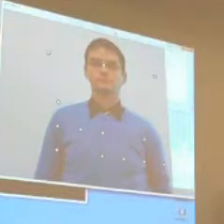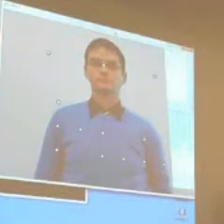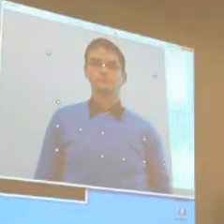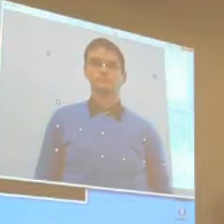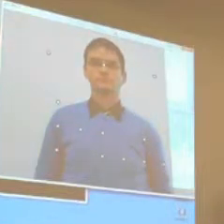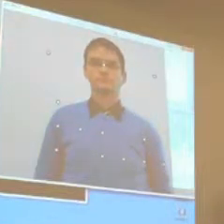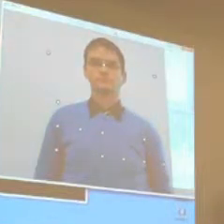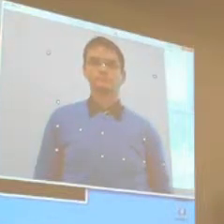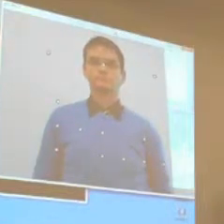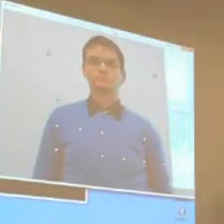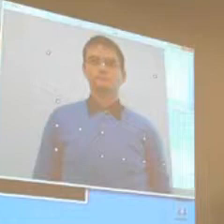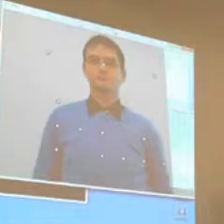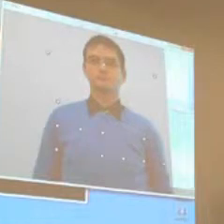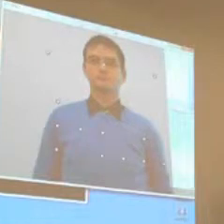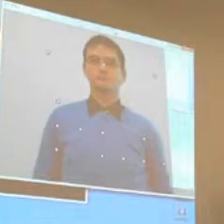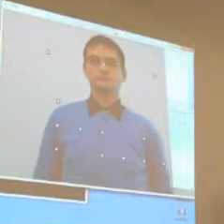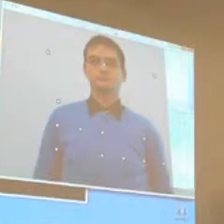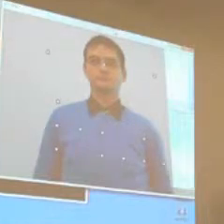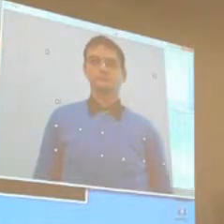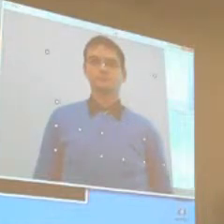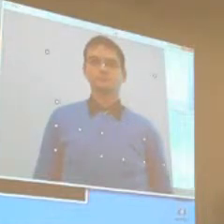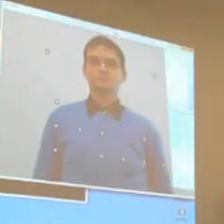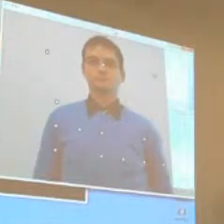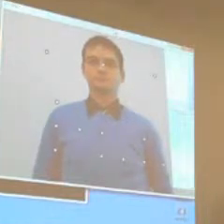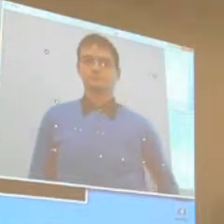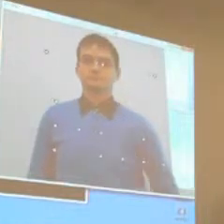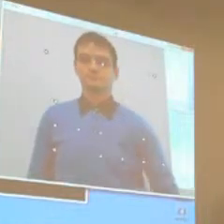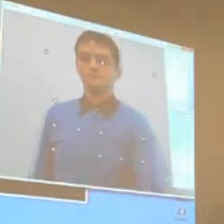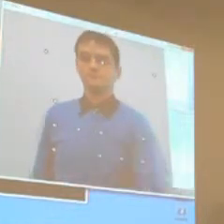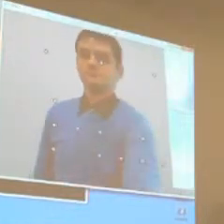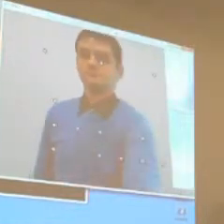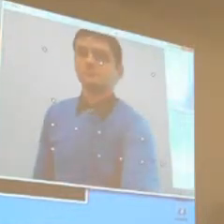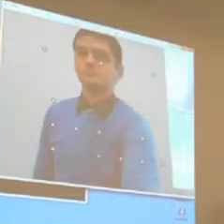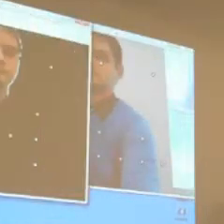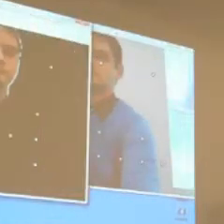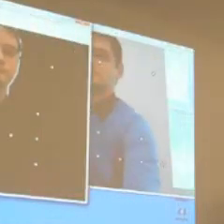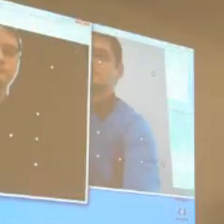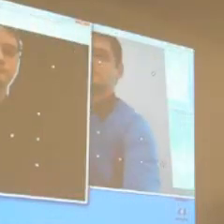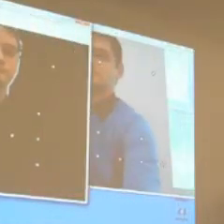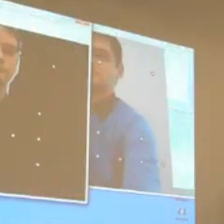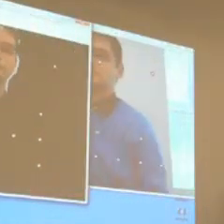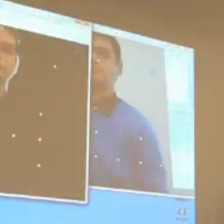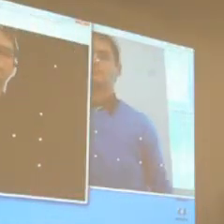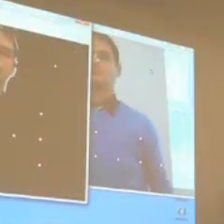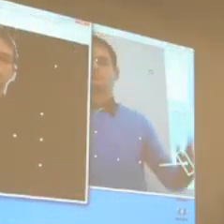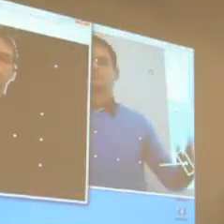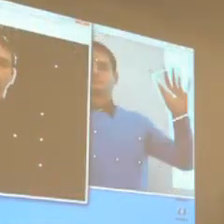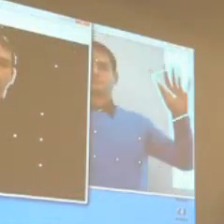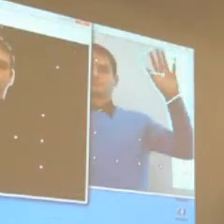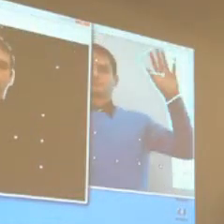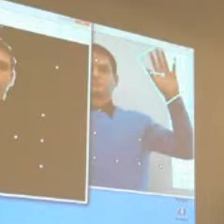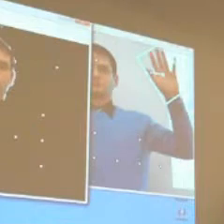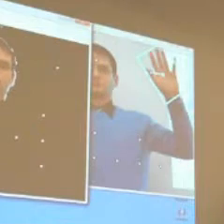academic yes absolutely so the fact that simply uh prima fascia